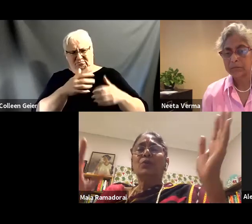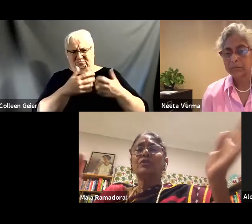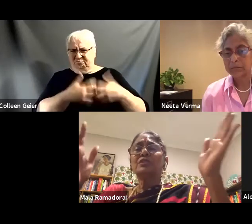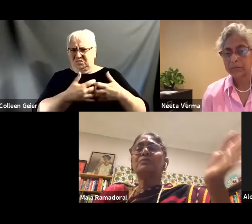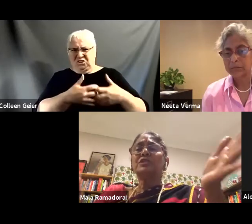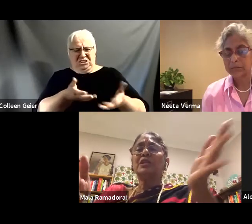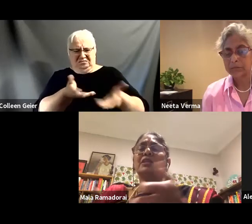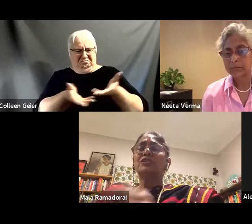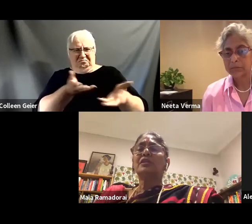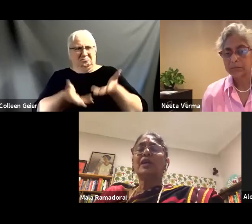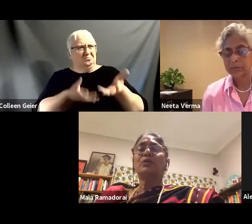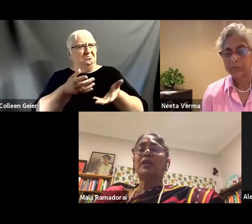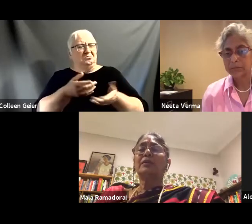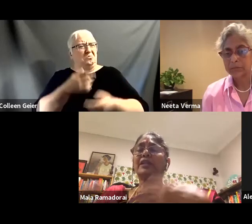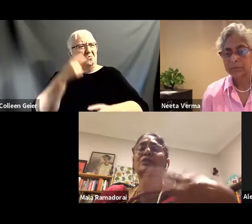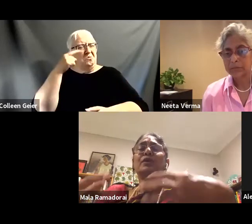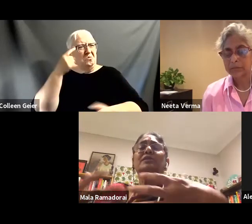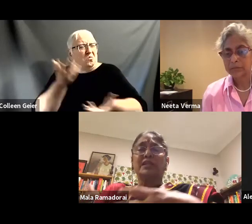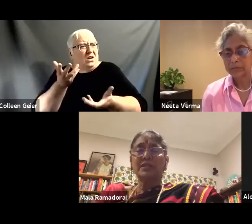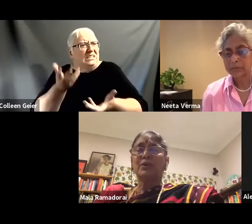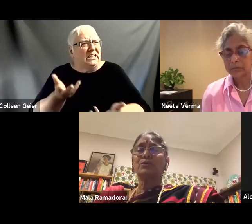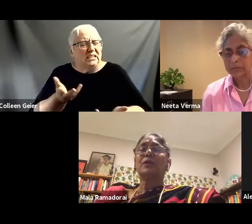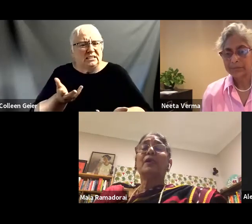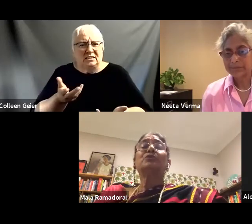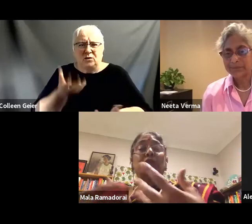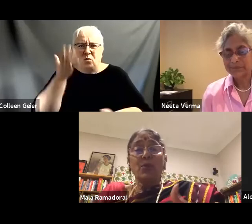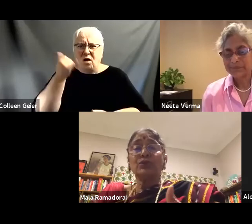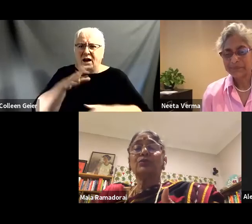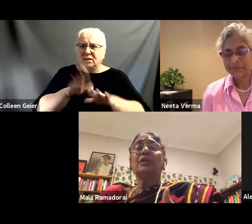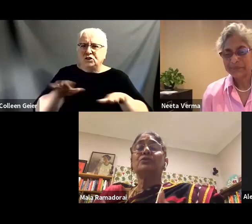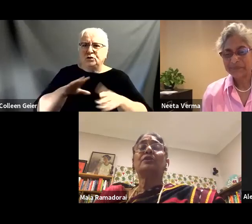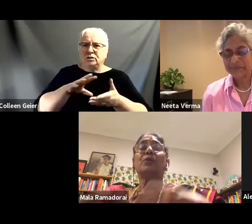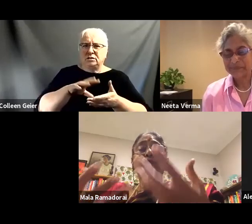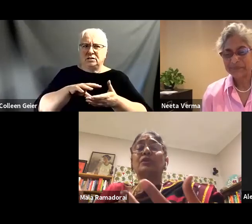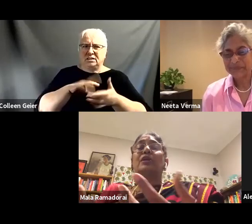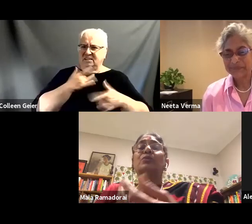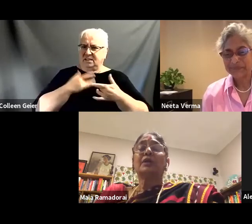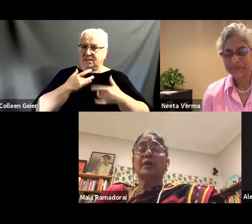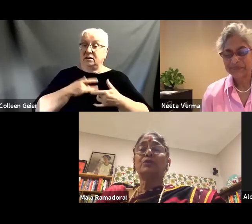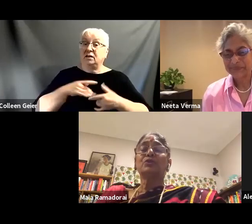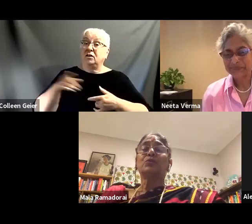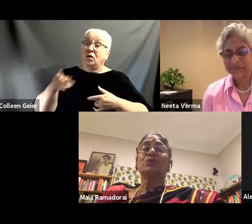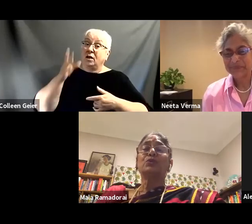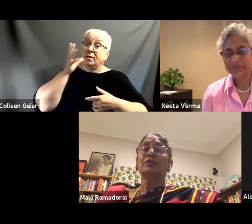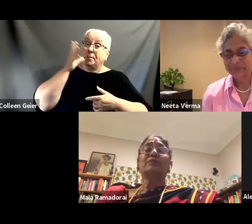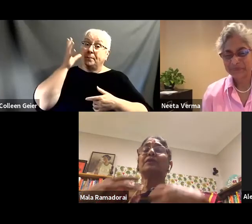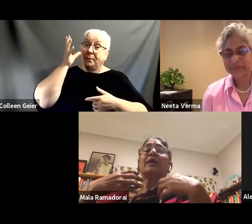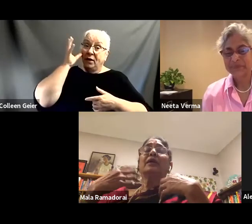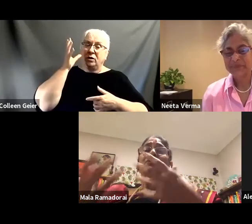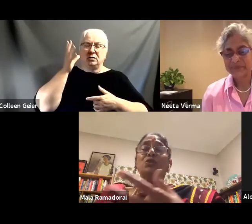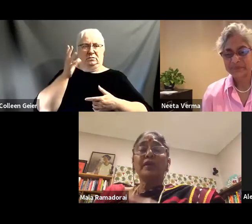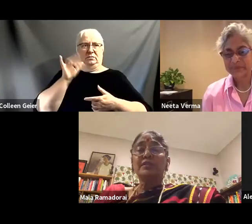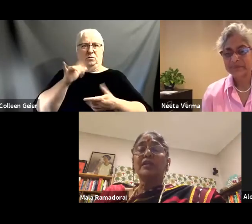know, what is this machine that children are getting so excited about? So they wanted to learn. So they wanted to learn what the computers would do. They